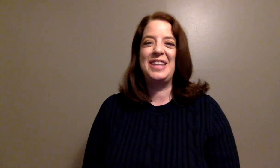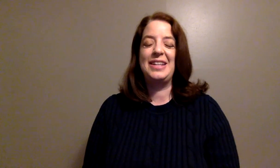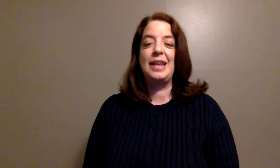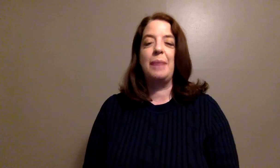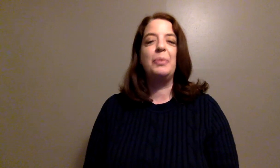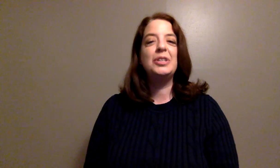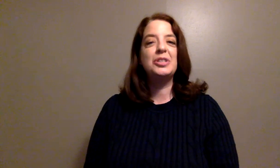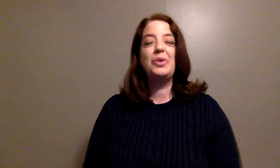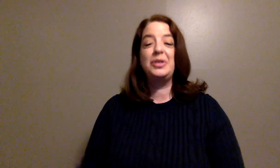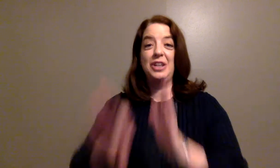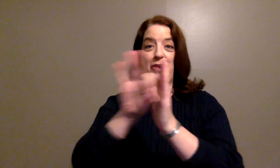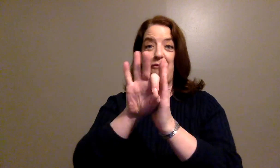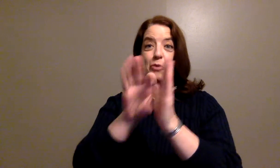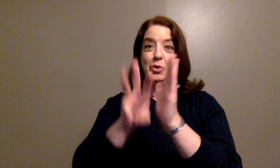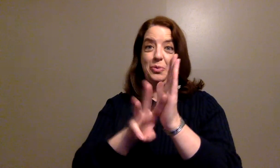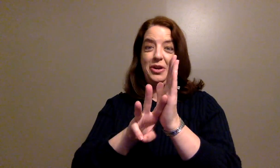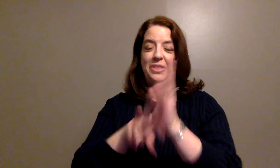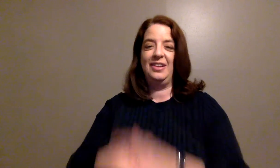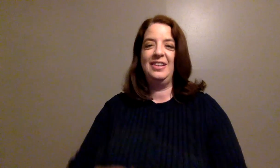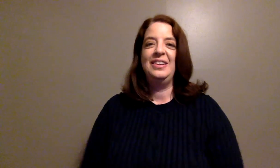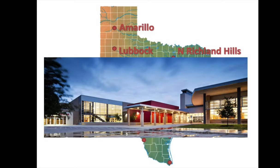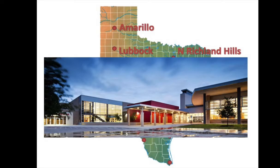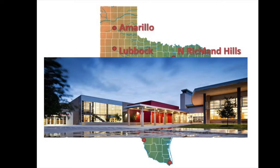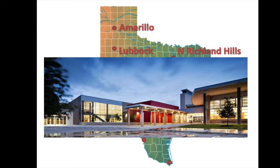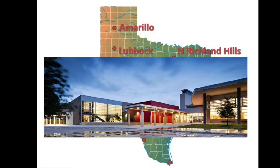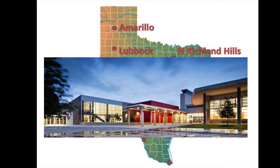sign, but we're just focusing on Fort Worth.